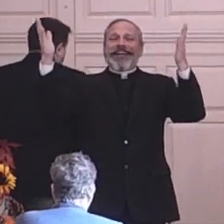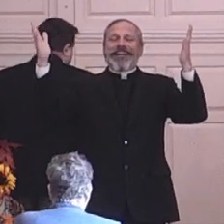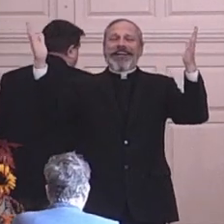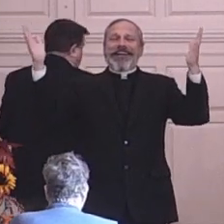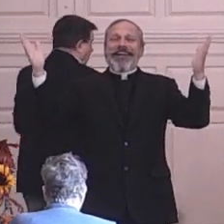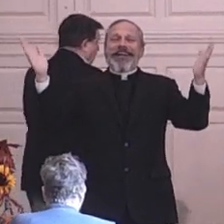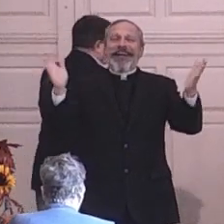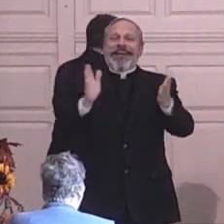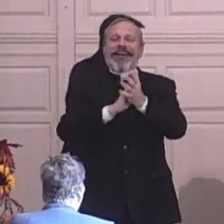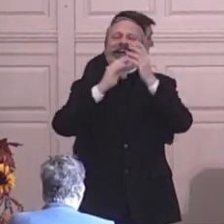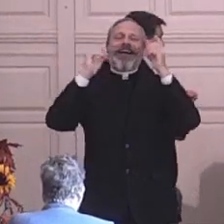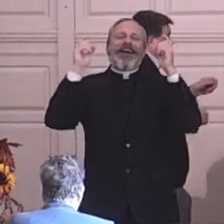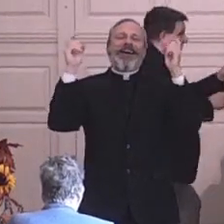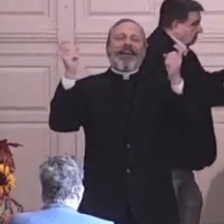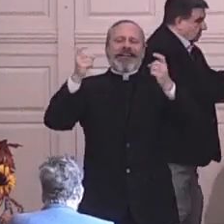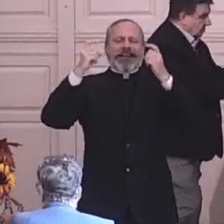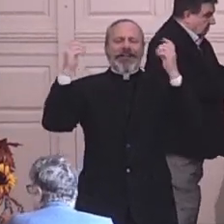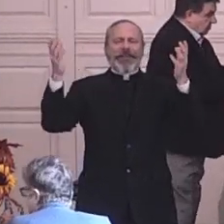alleluia,